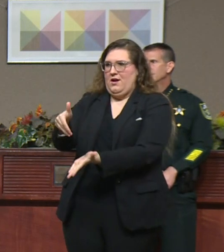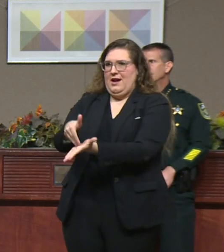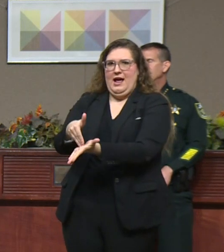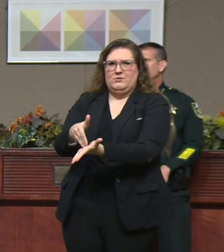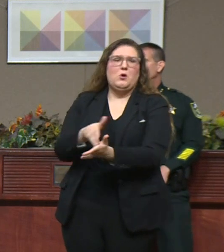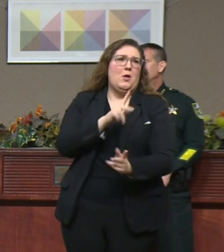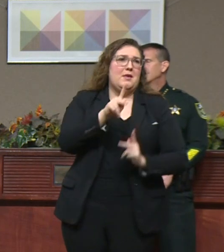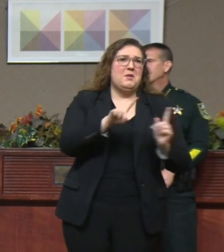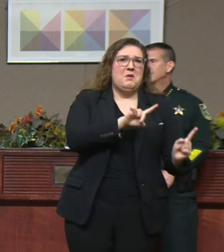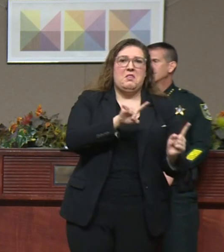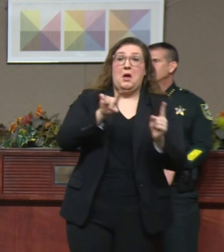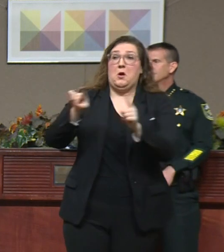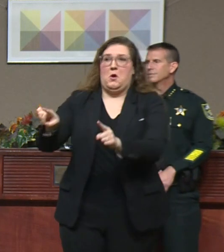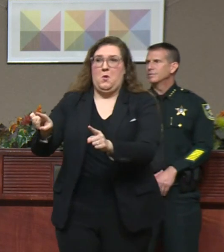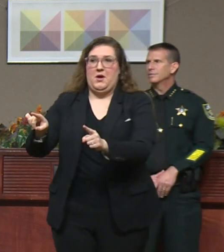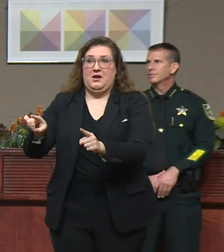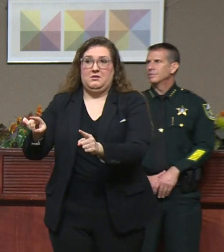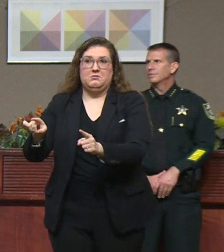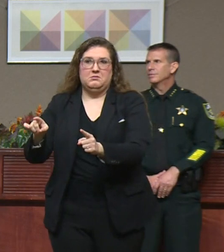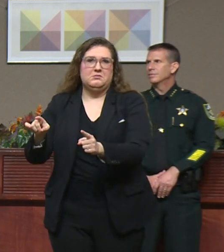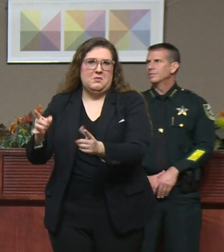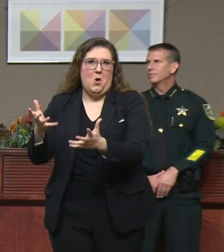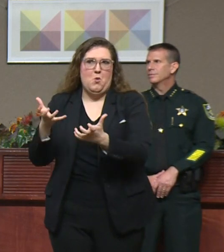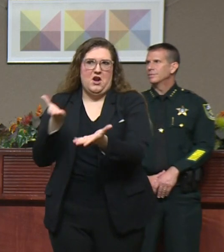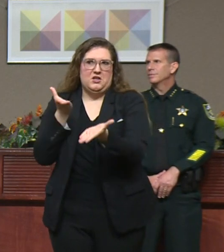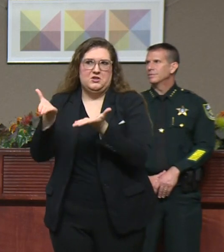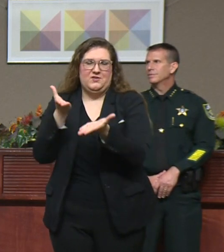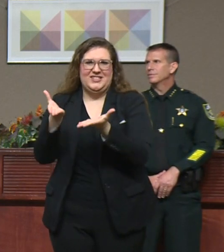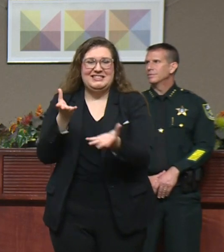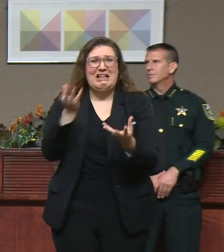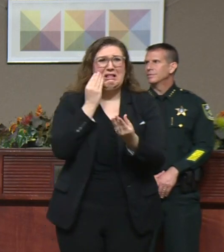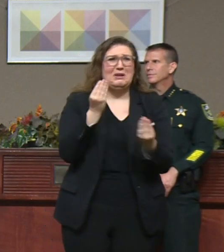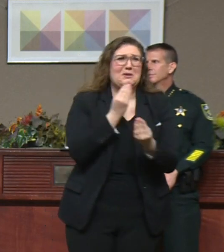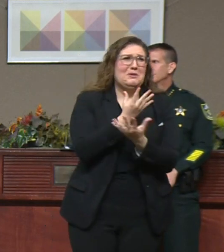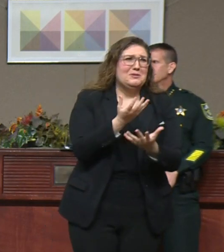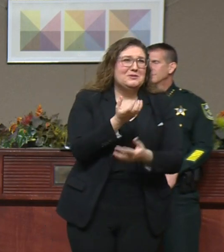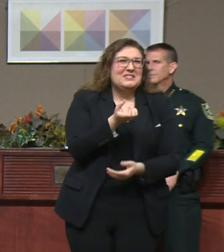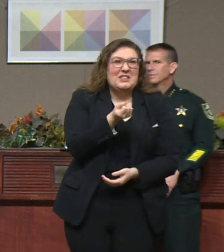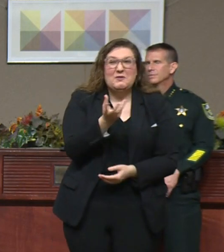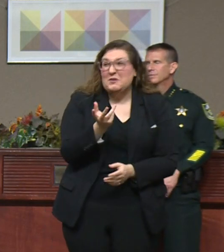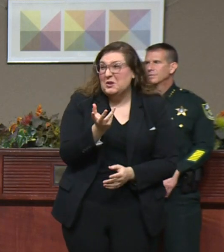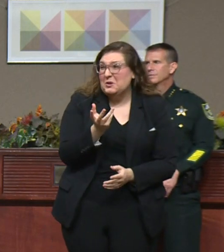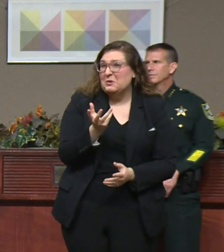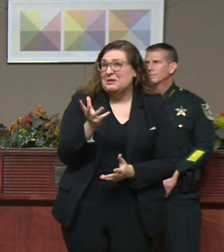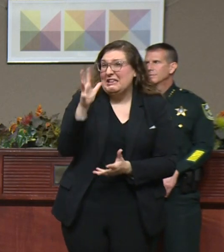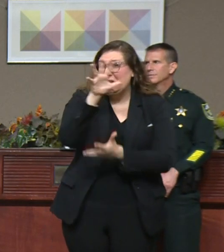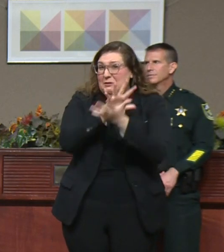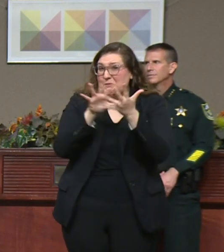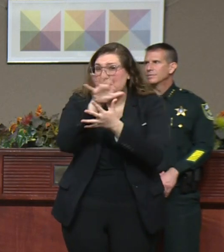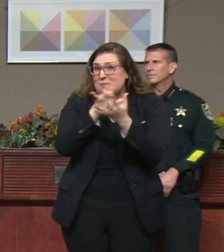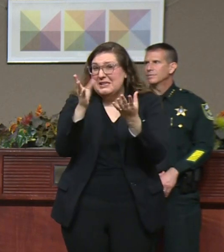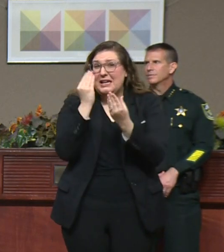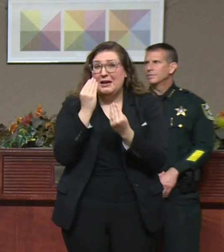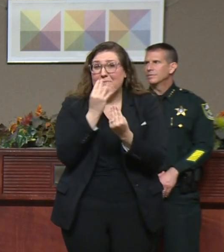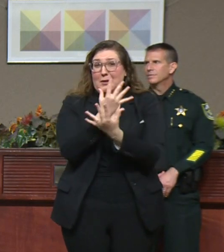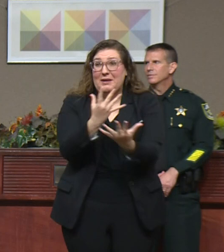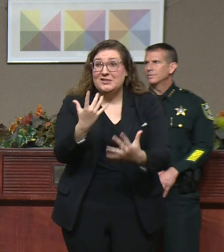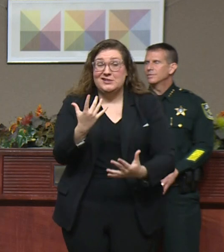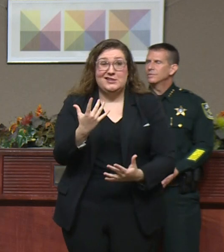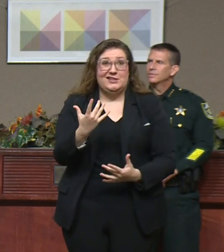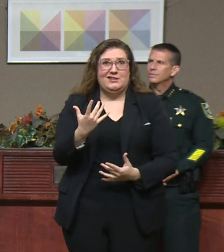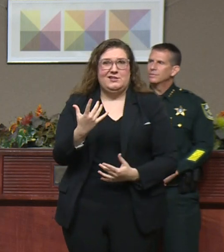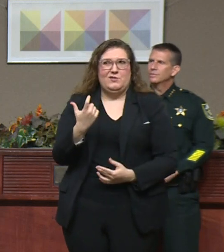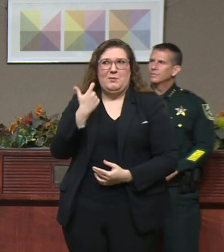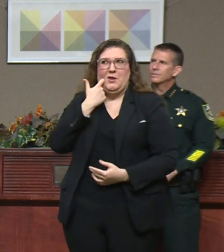for the services that we offer. There's been some confusion about the recent order from